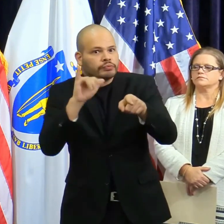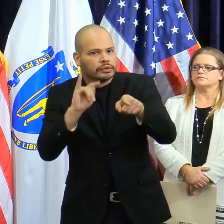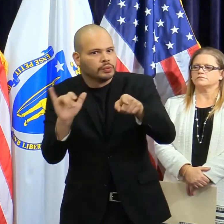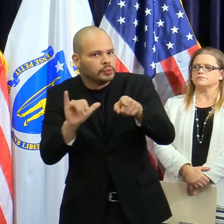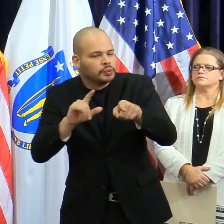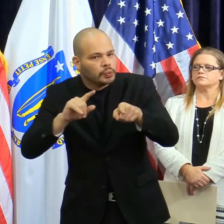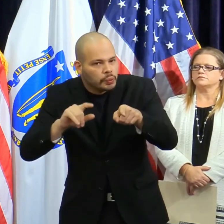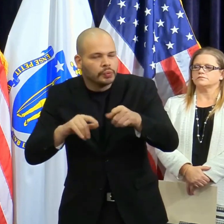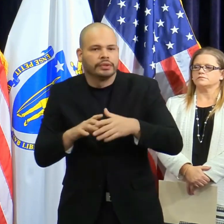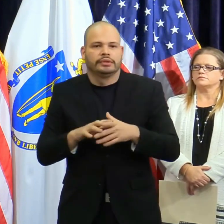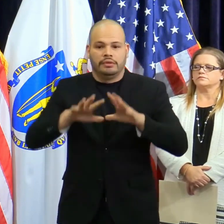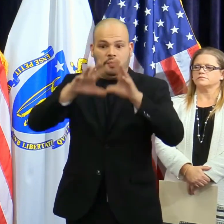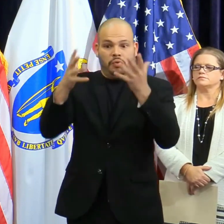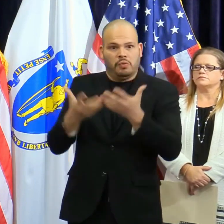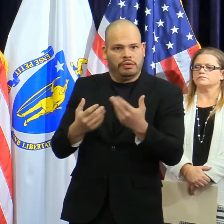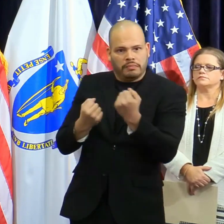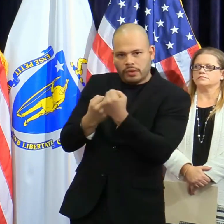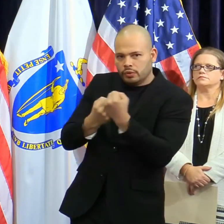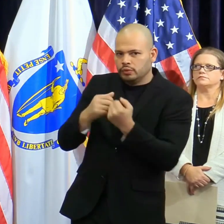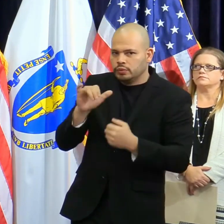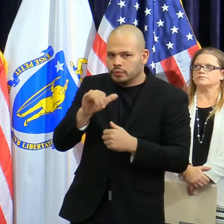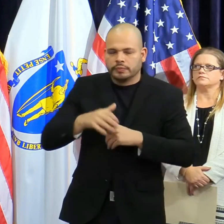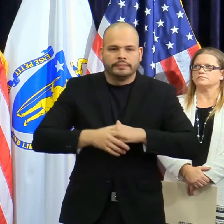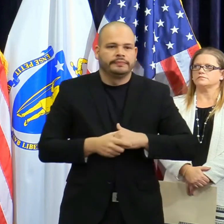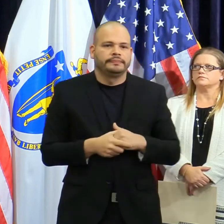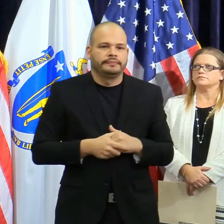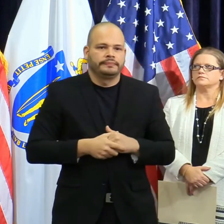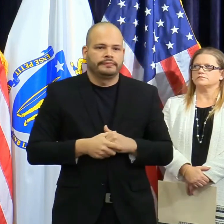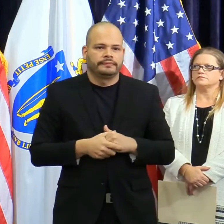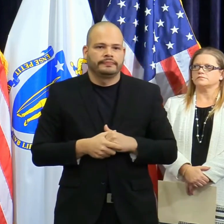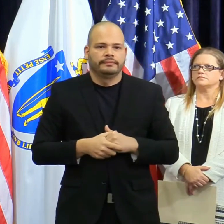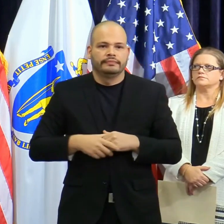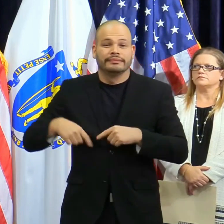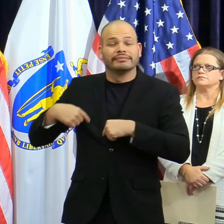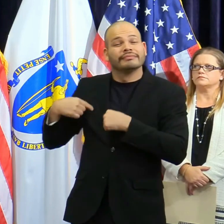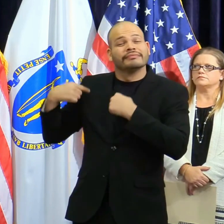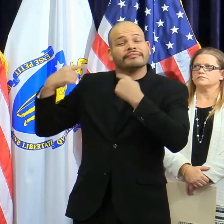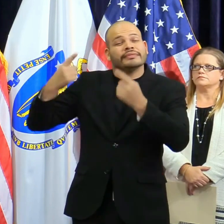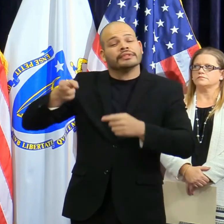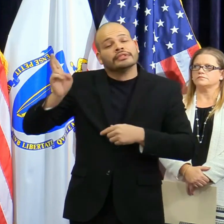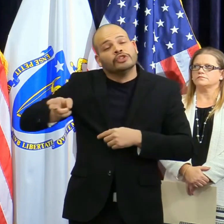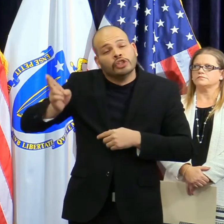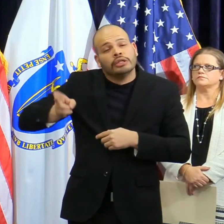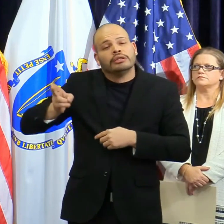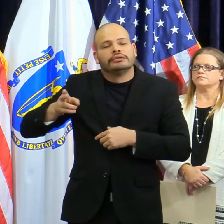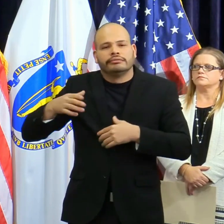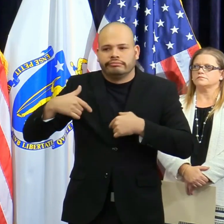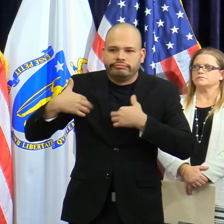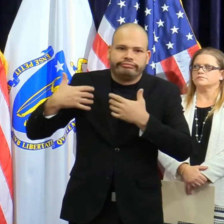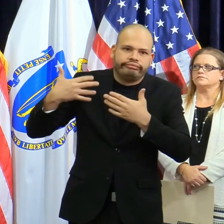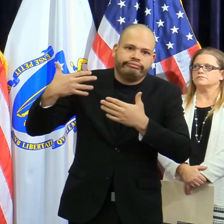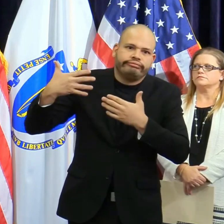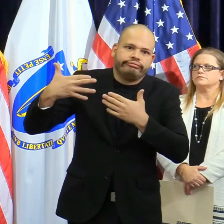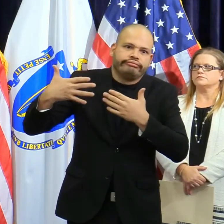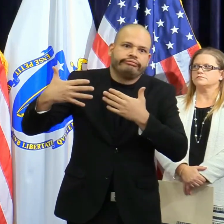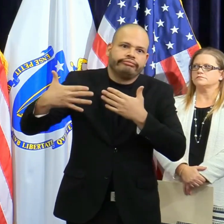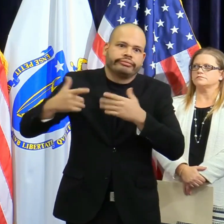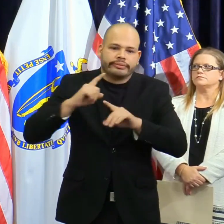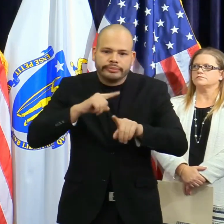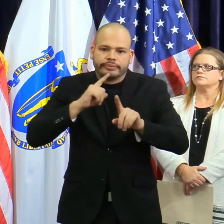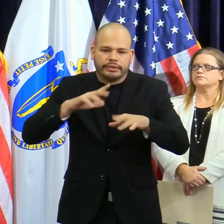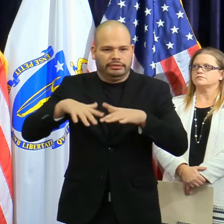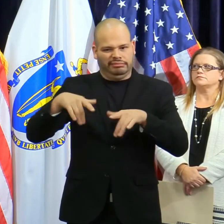said, history is littered with tyrants who choose this path, but the balance of history is with those who stand for